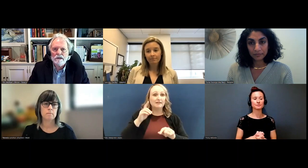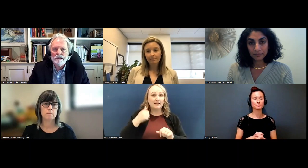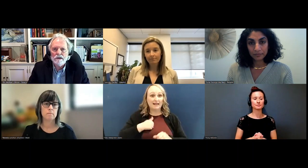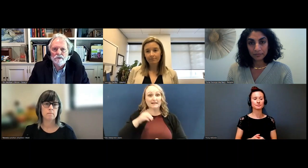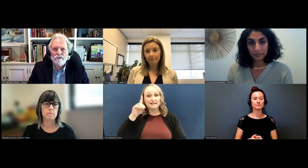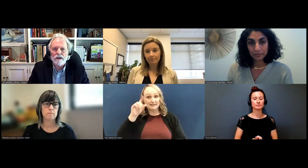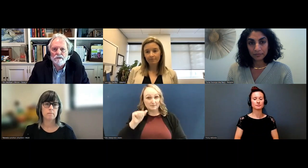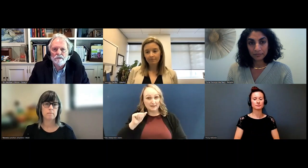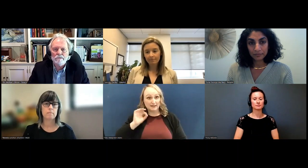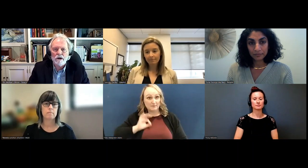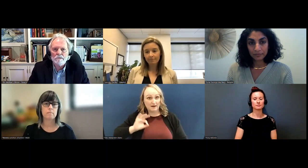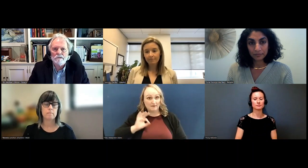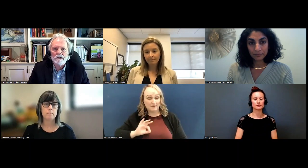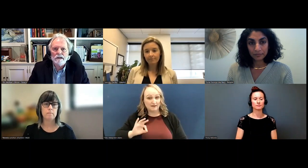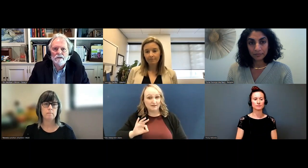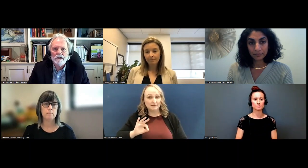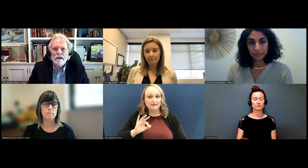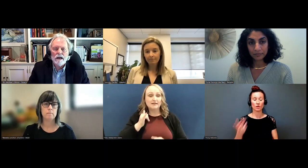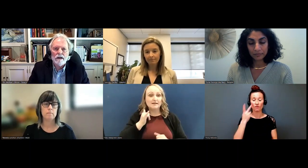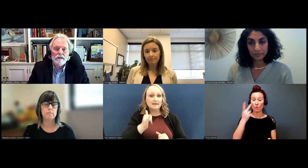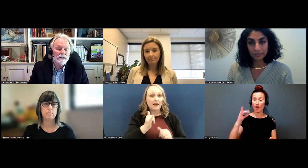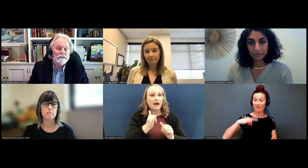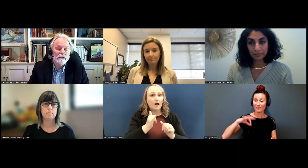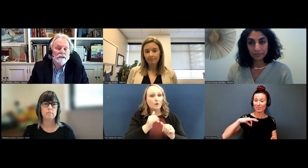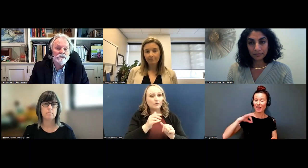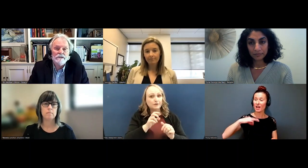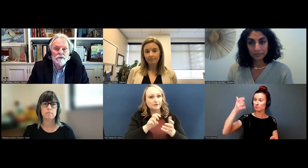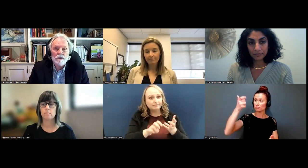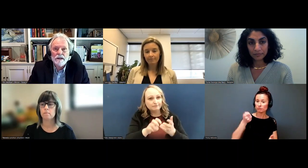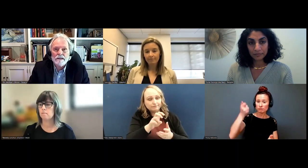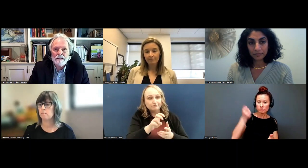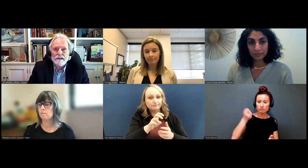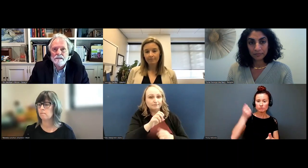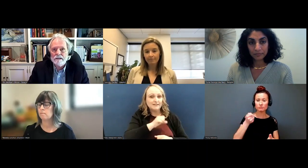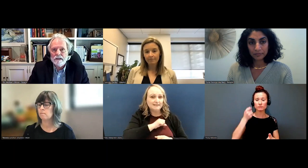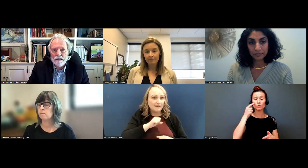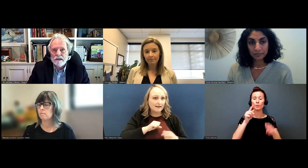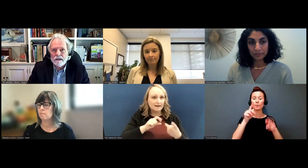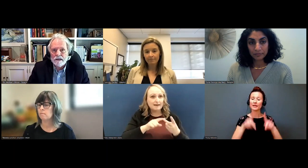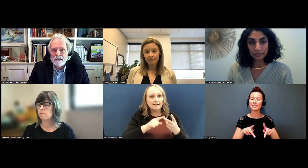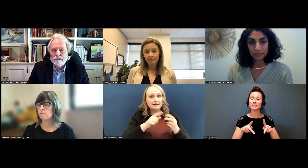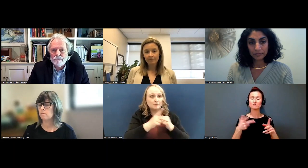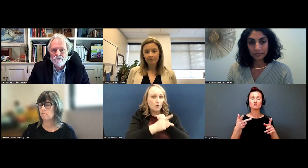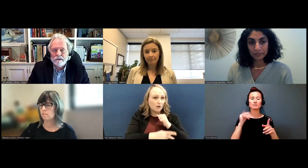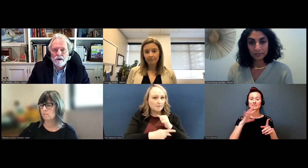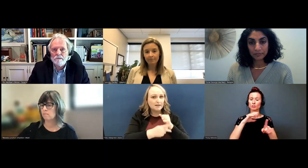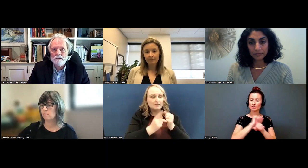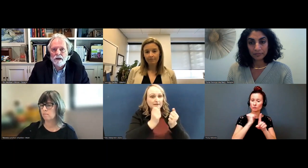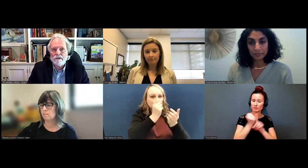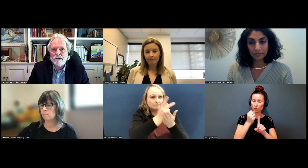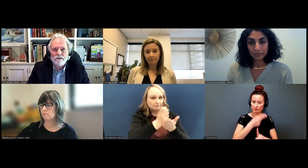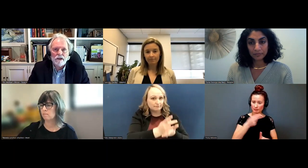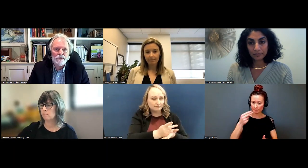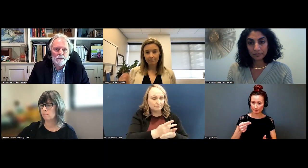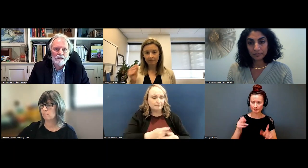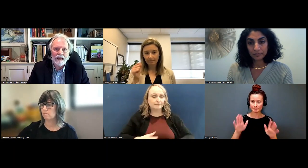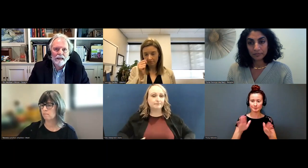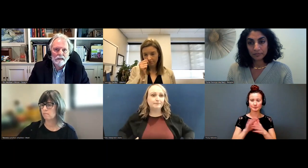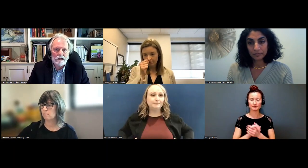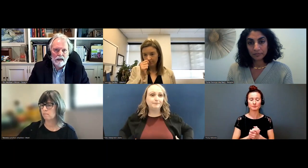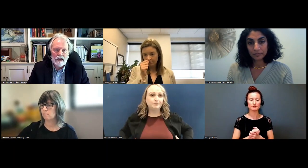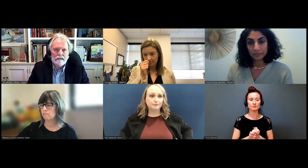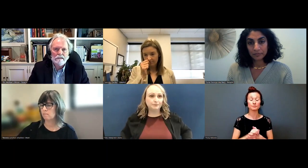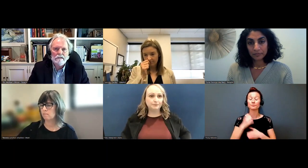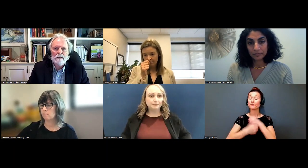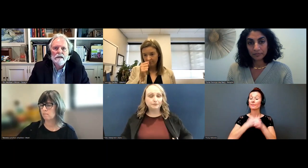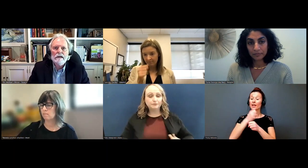through Senate and Parliament right now. The next year in 2019, Parliament passed the Accessible